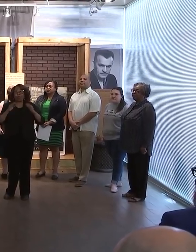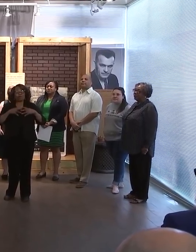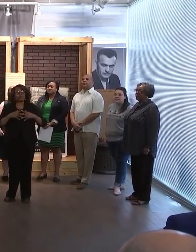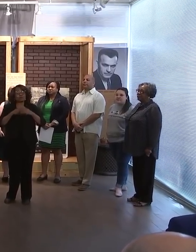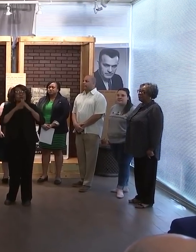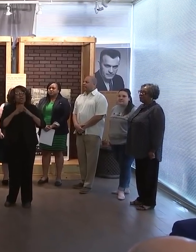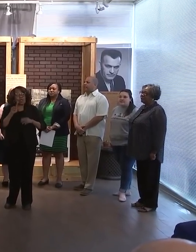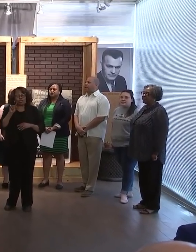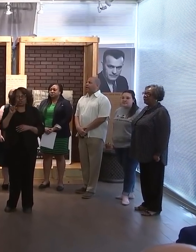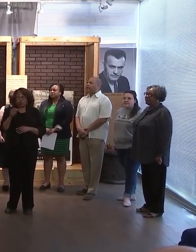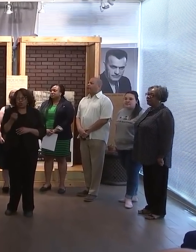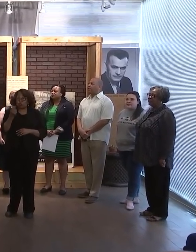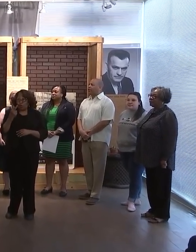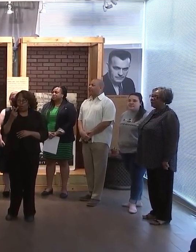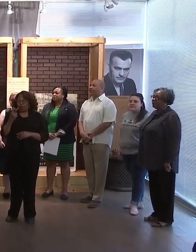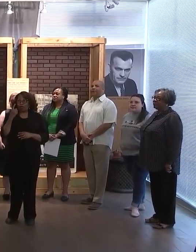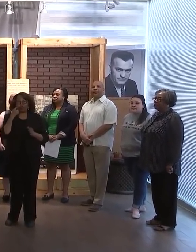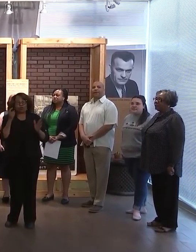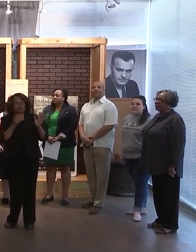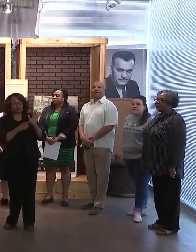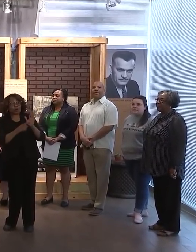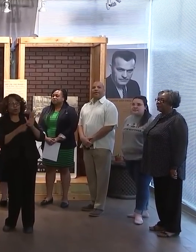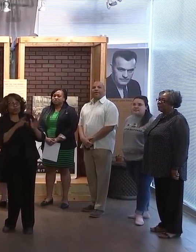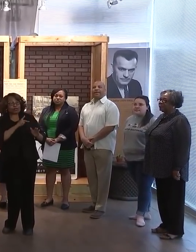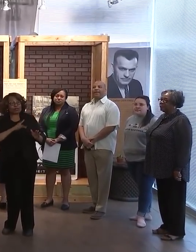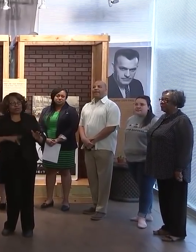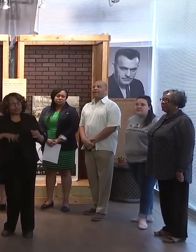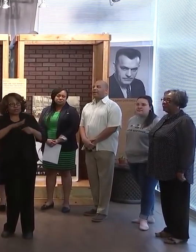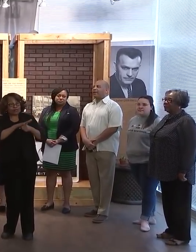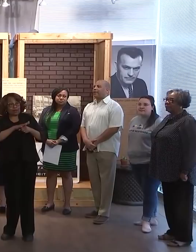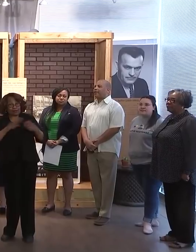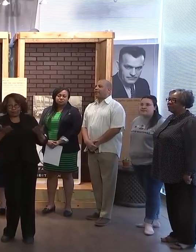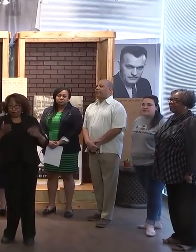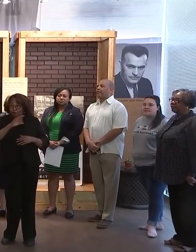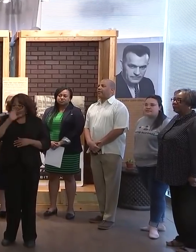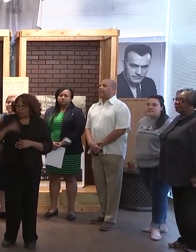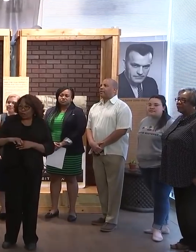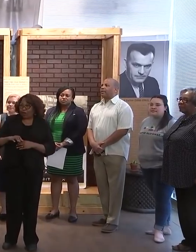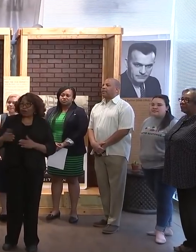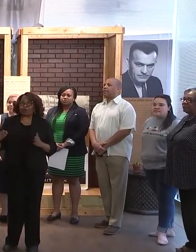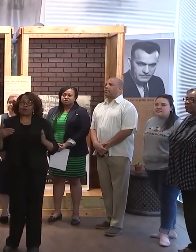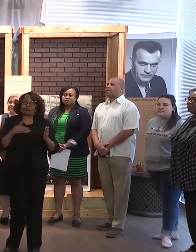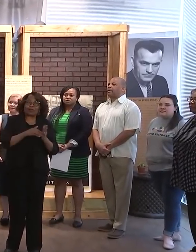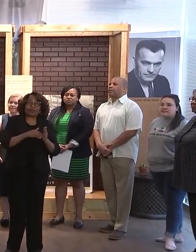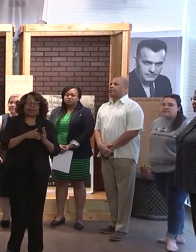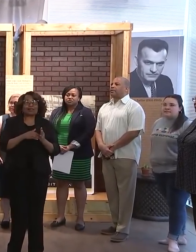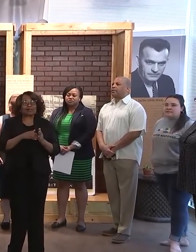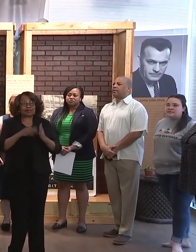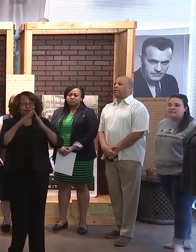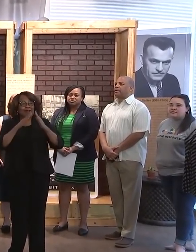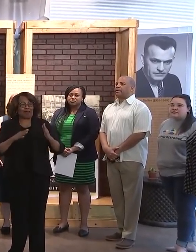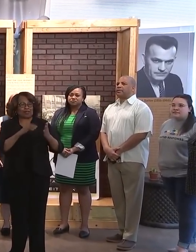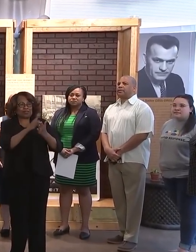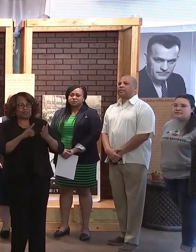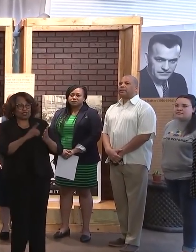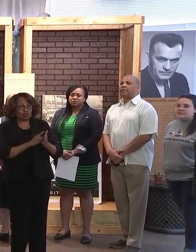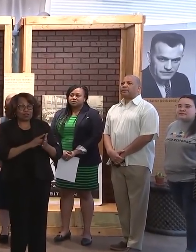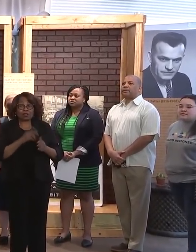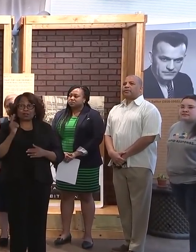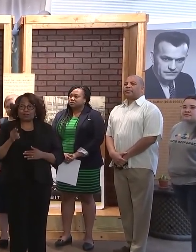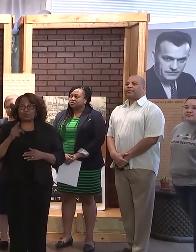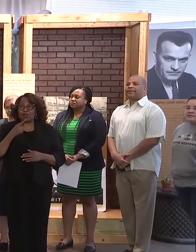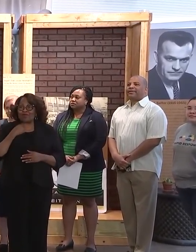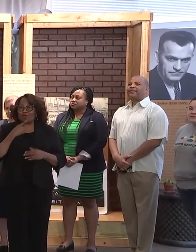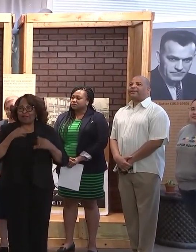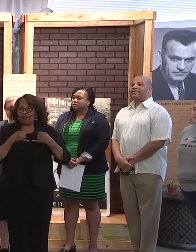2012 to commemorate King's fight in Chicago against housing discrimination and the history of redlining that